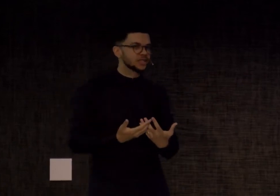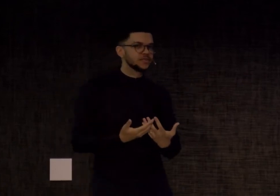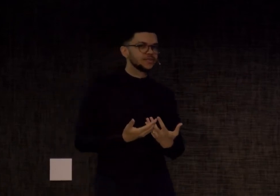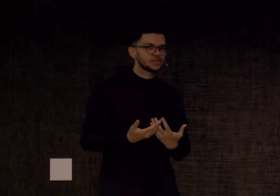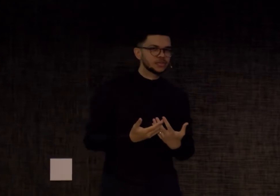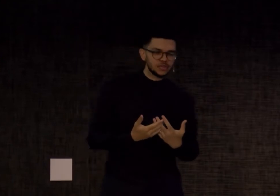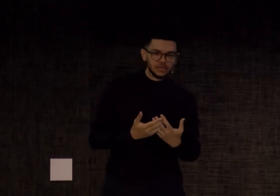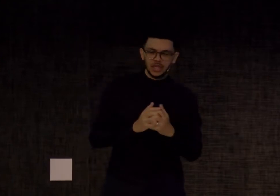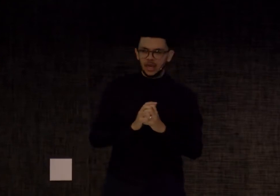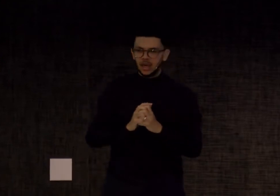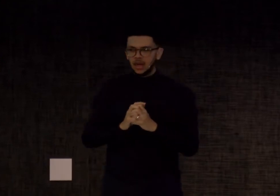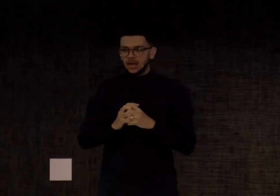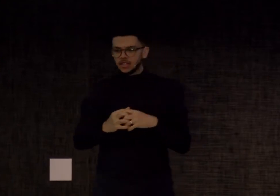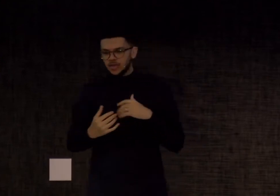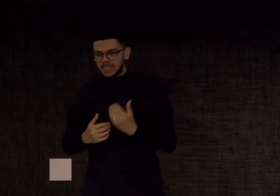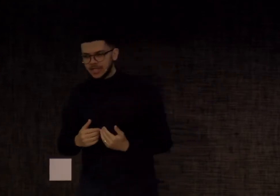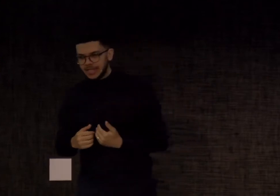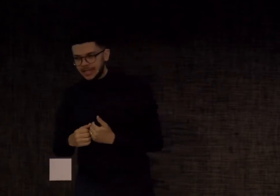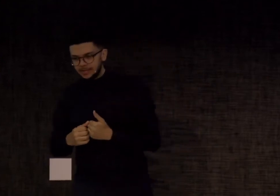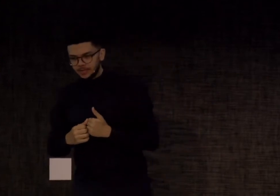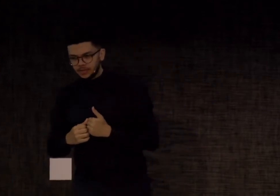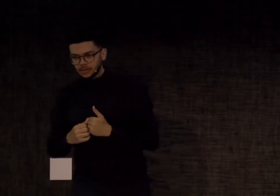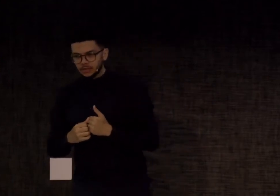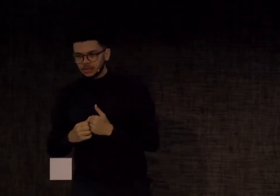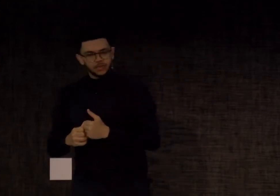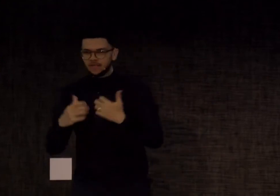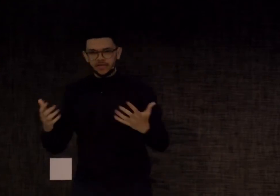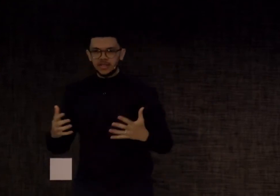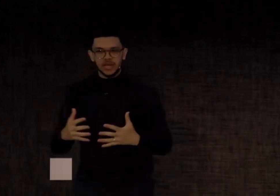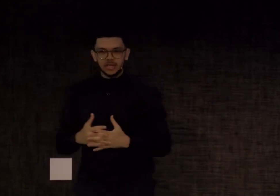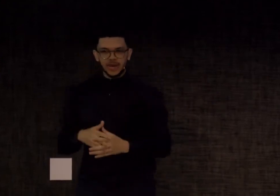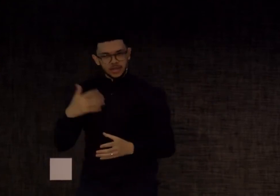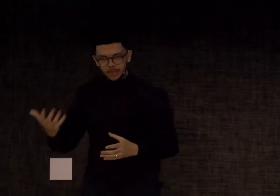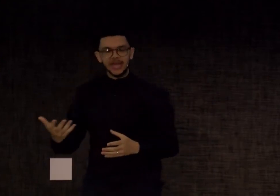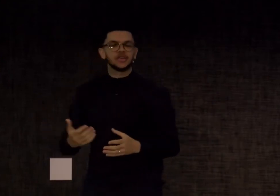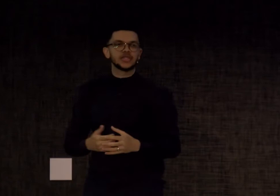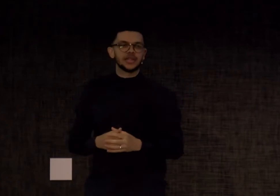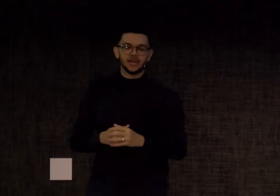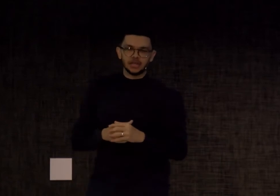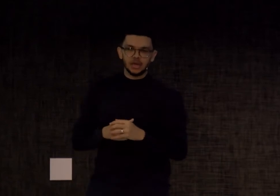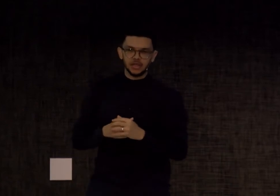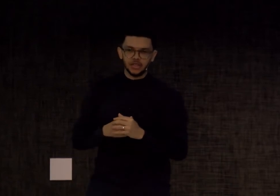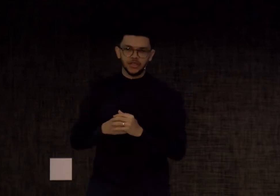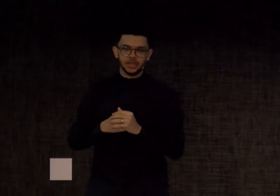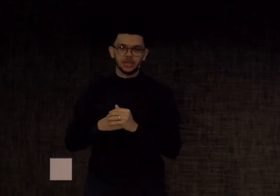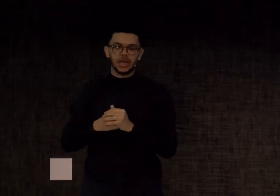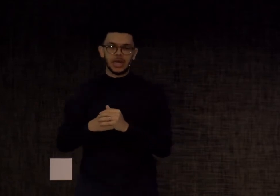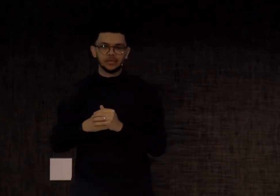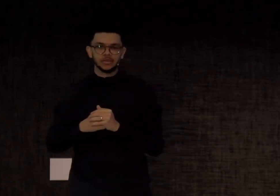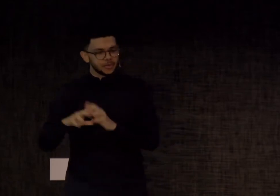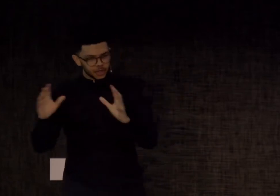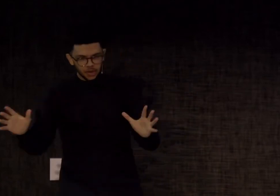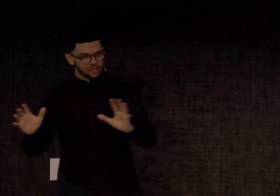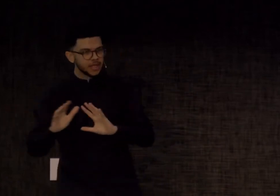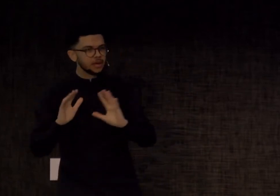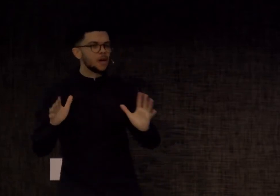out. So I recently have been fascinated by this debate over South Africa's constitution. To